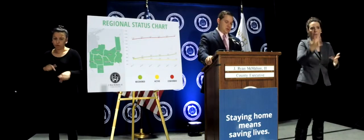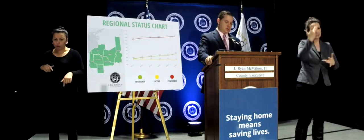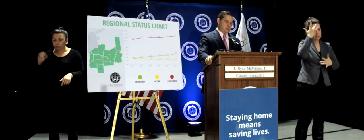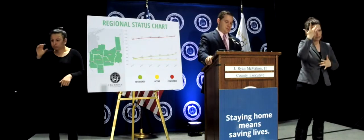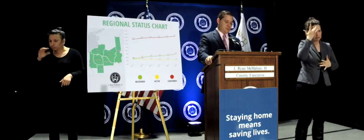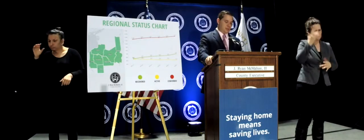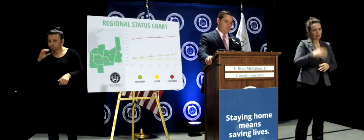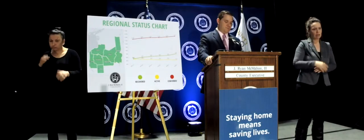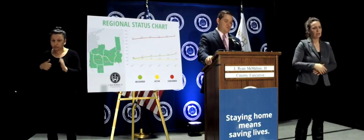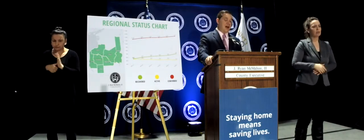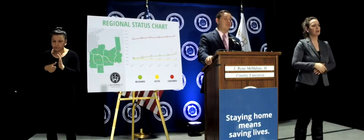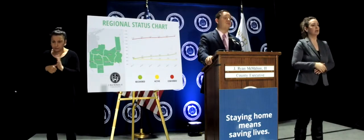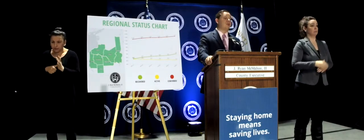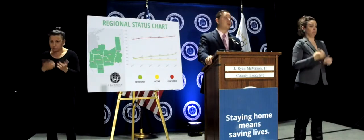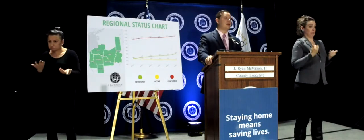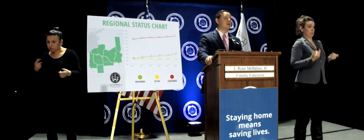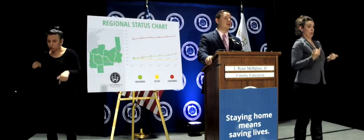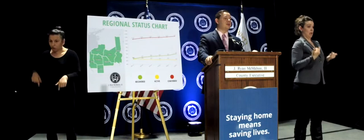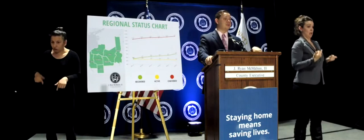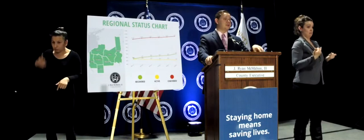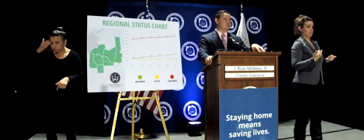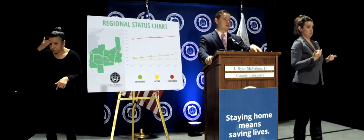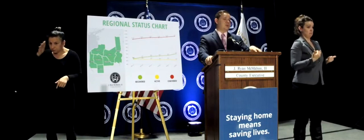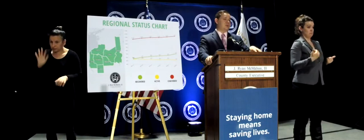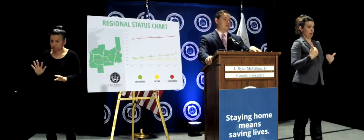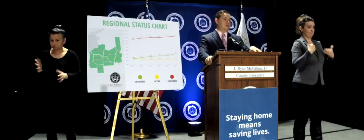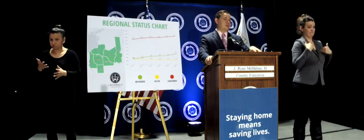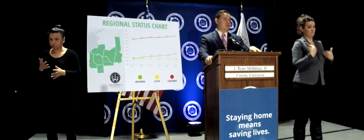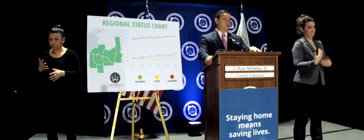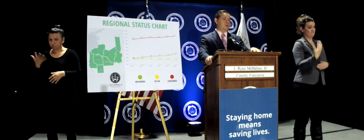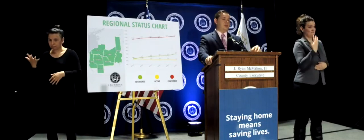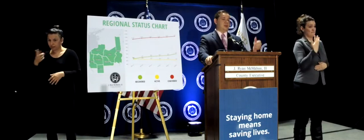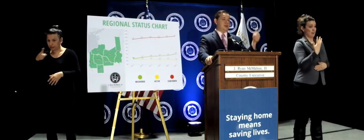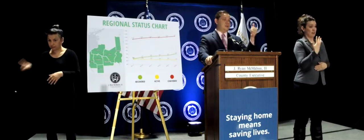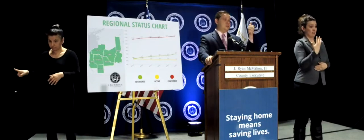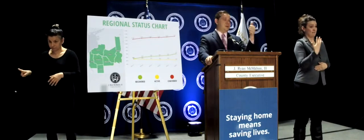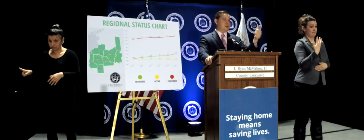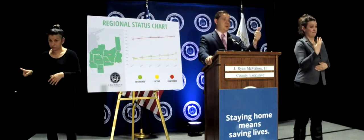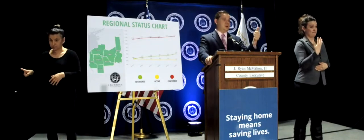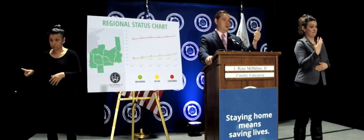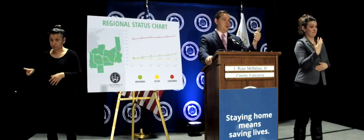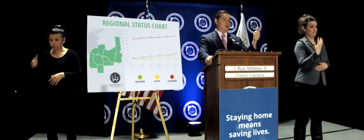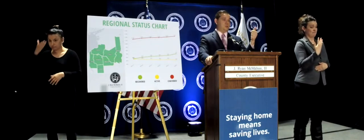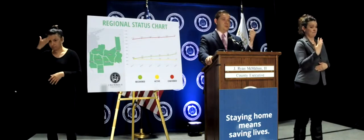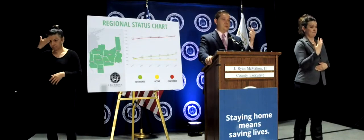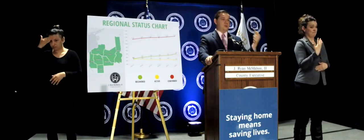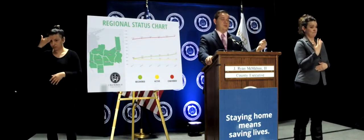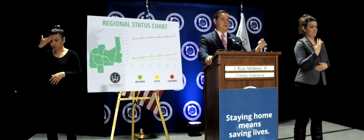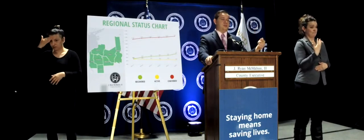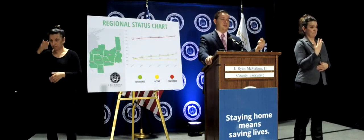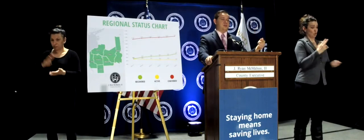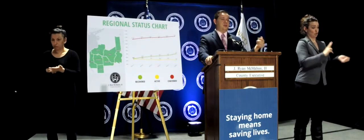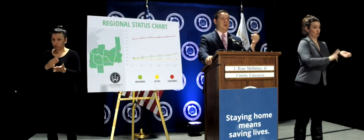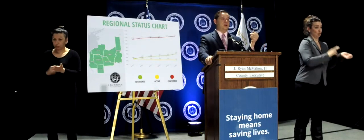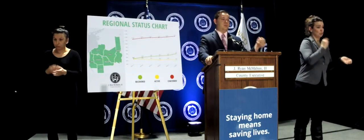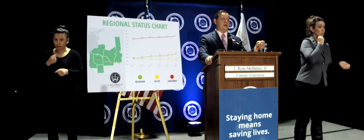there was 5 affiliated cases, with affiliated cases meaning in nursing homes, assisted living, or independent